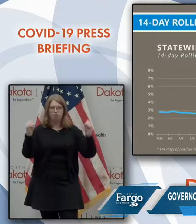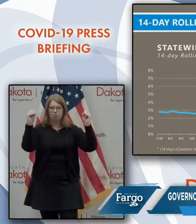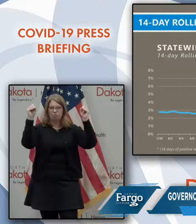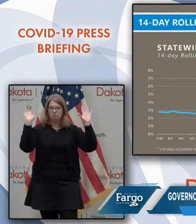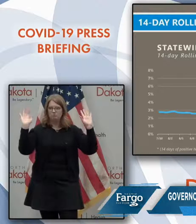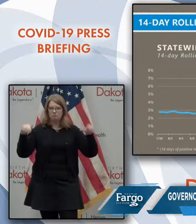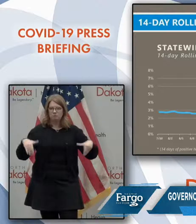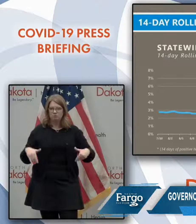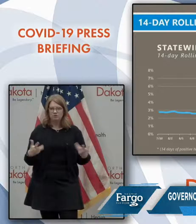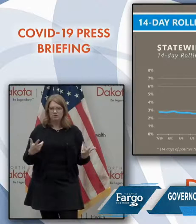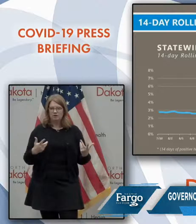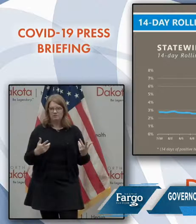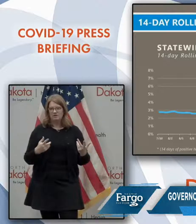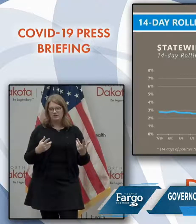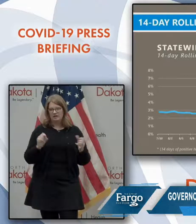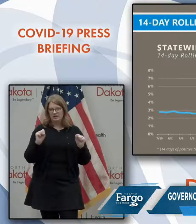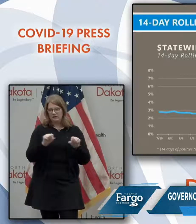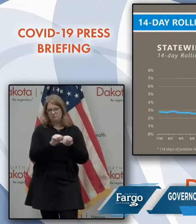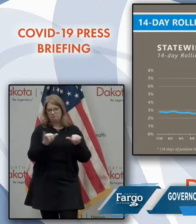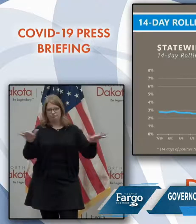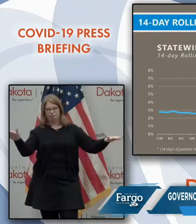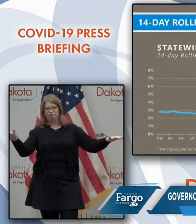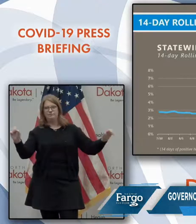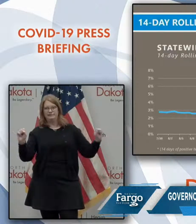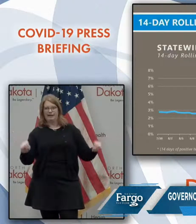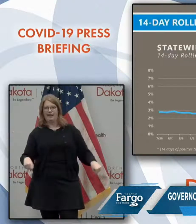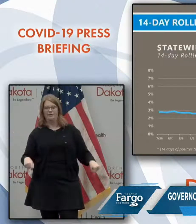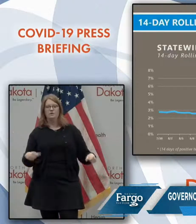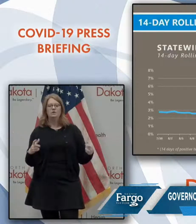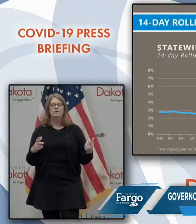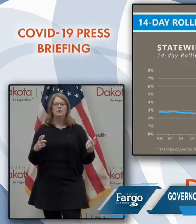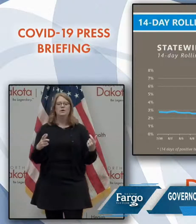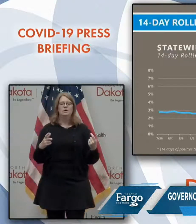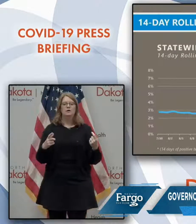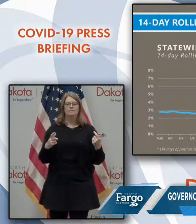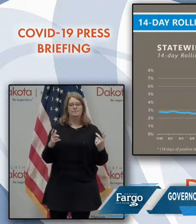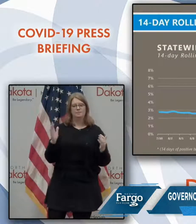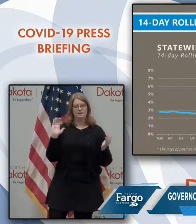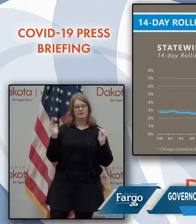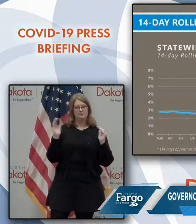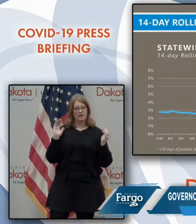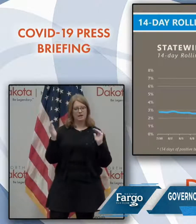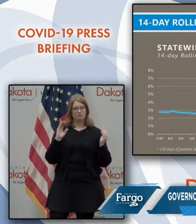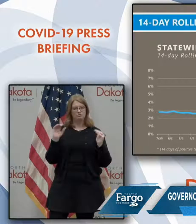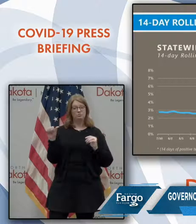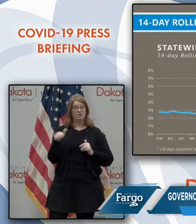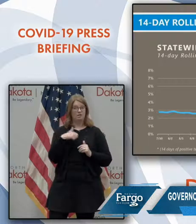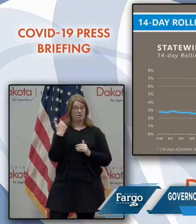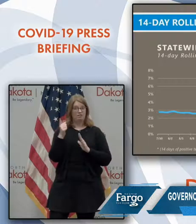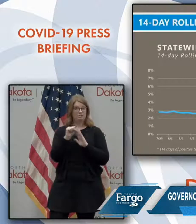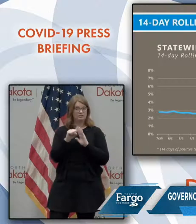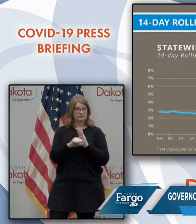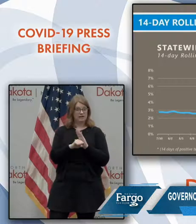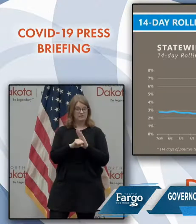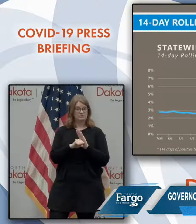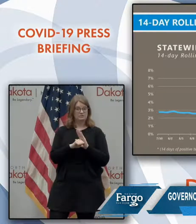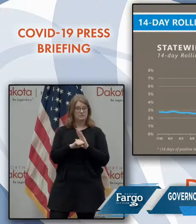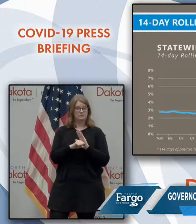its transmission. And so when we take a look at where we stack versus other states,